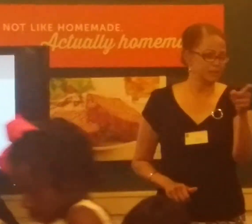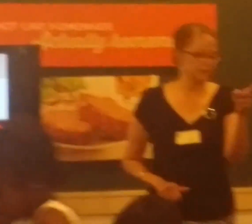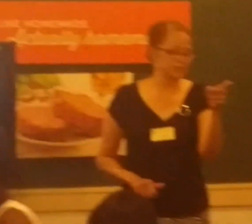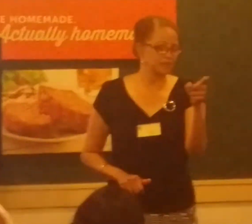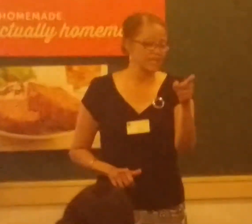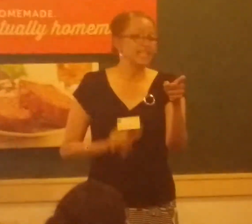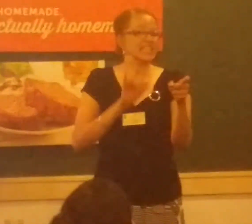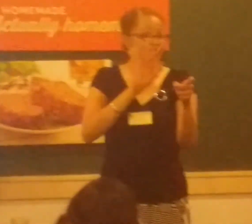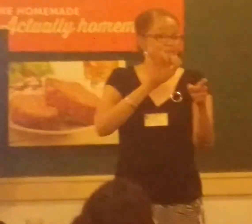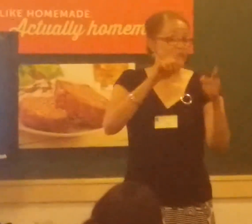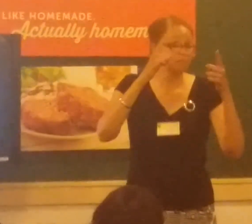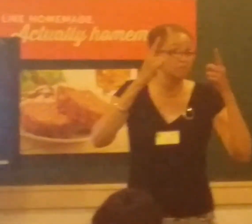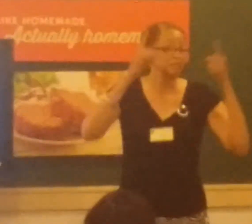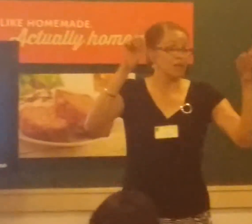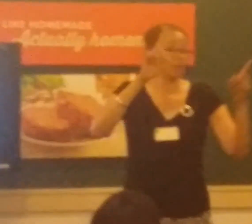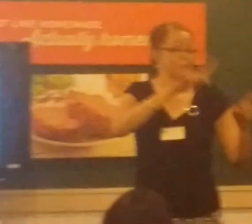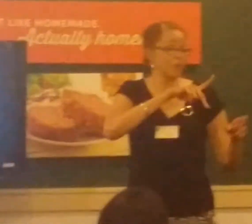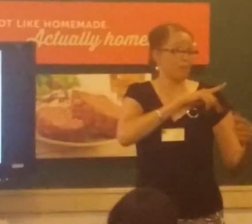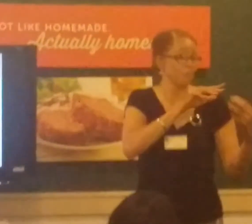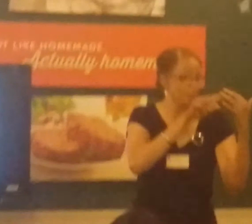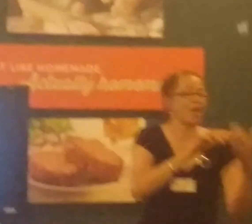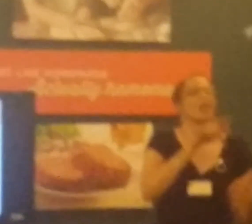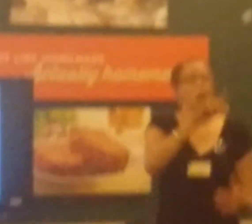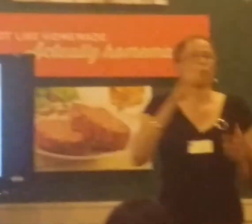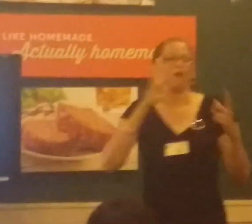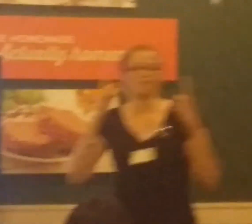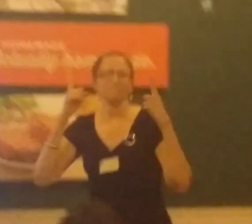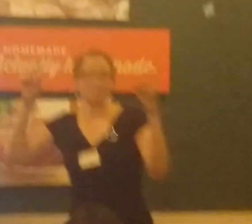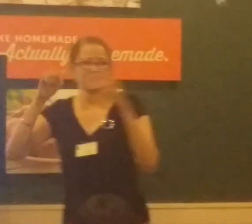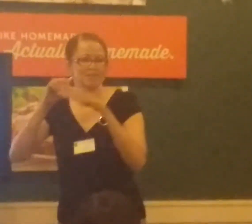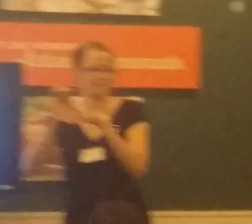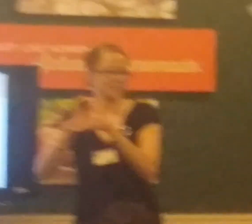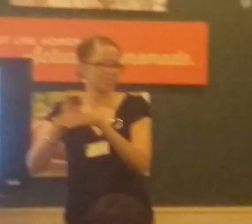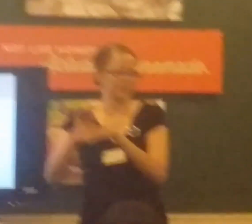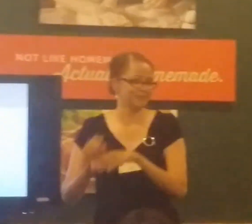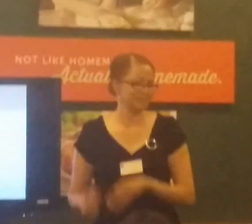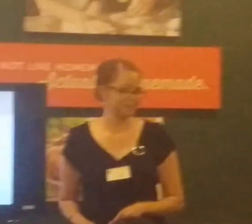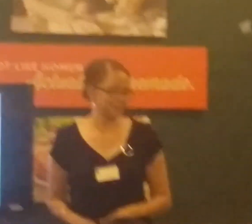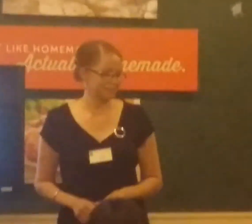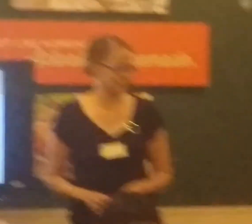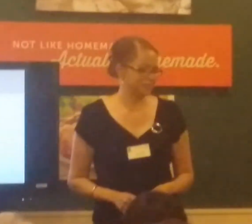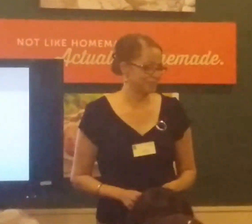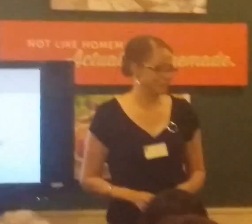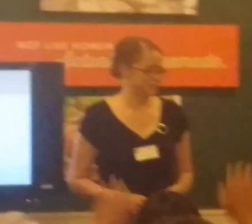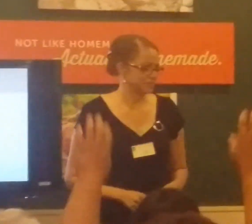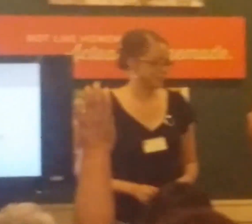battle. If you can conquer your own personal battle, then you can conquer ministry and be effective there.